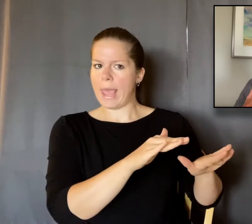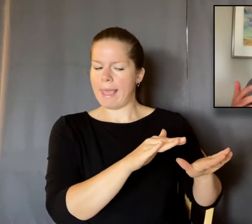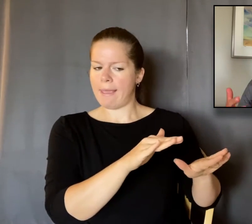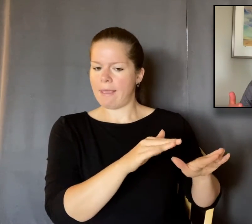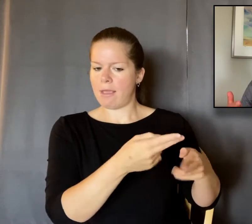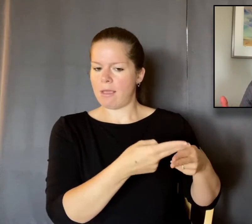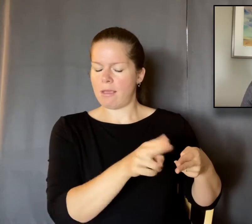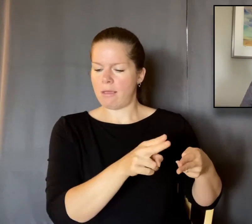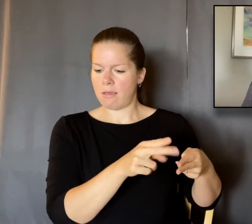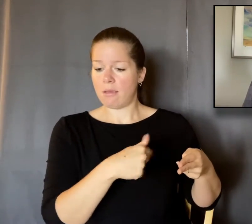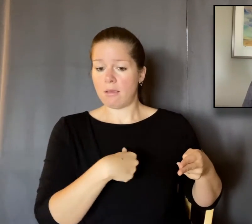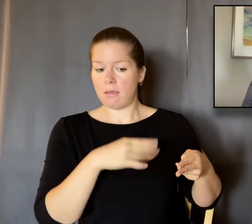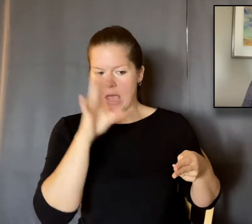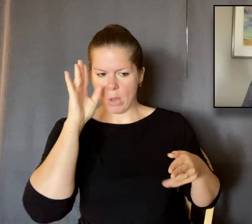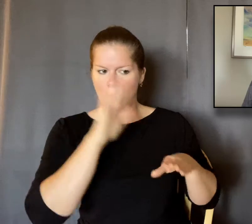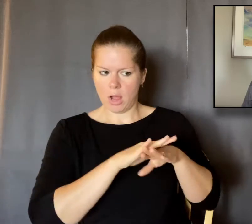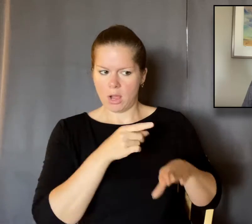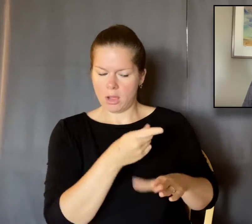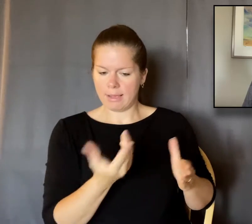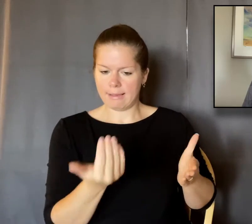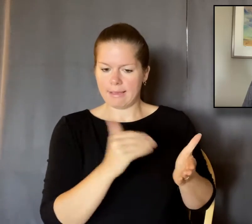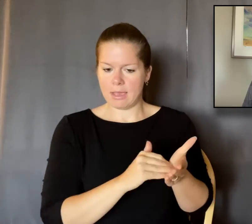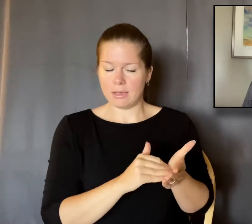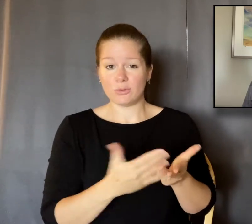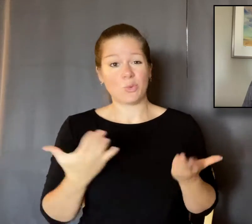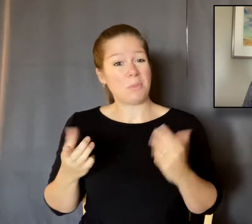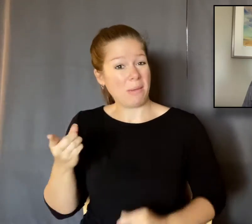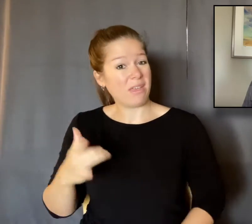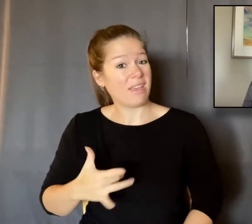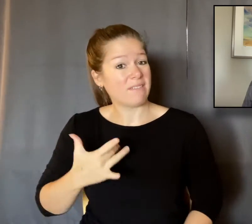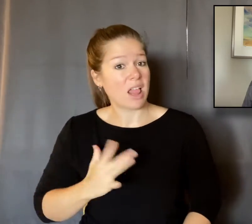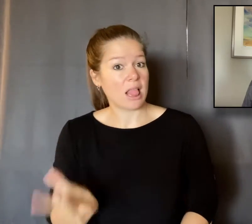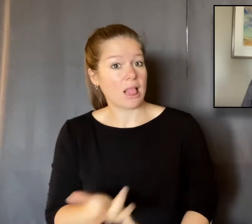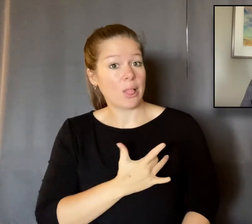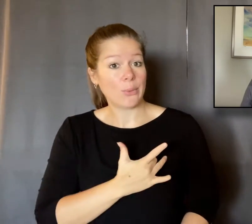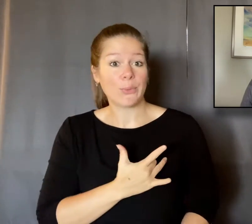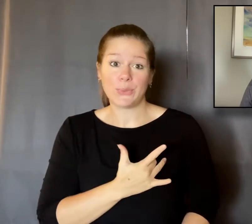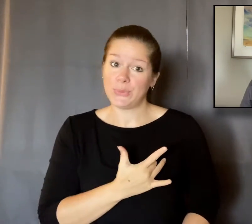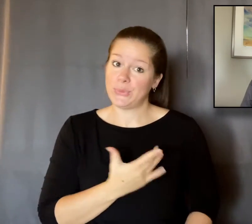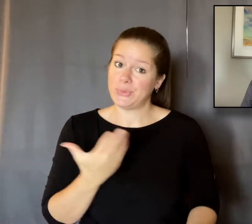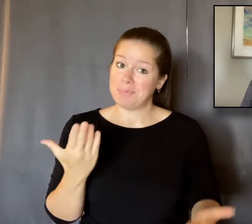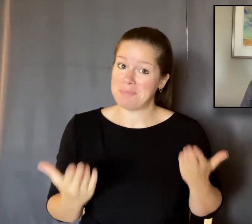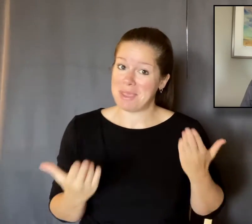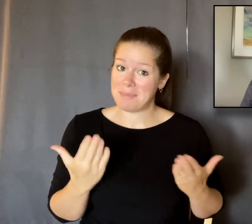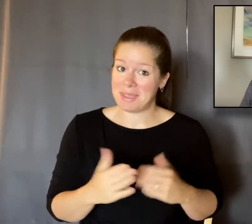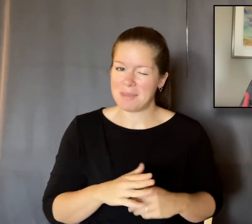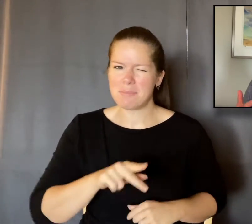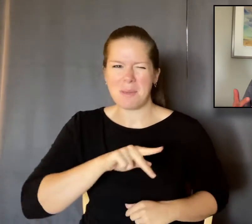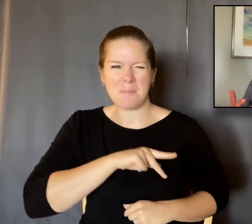heart. Conviction, I don't know. But Paul doesn't hold back, does he? Look at what he says.